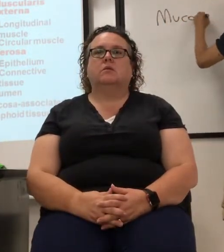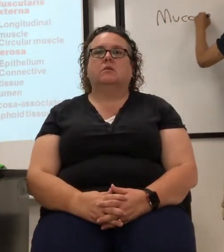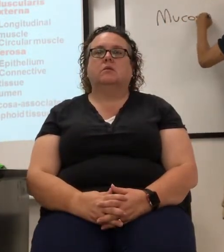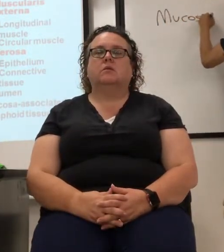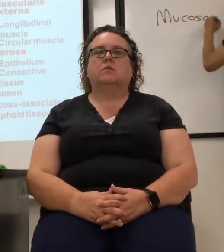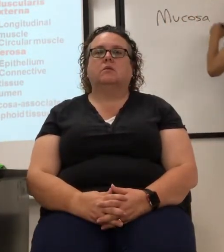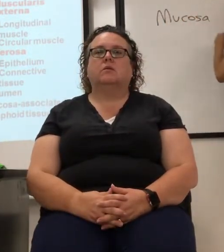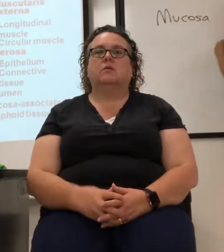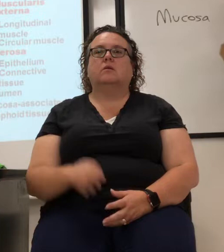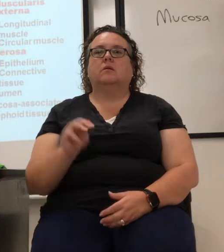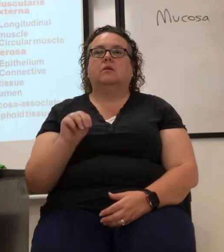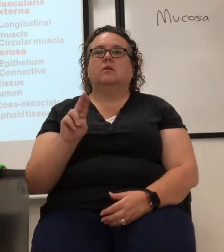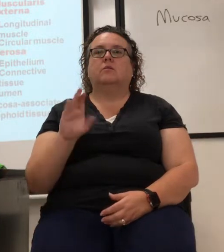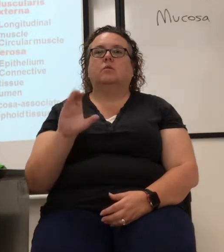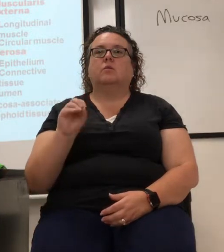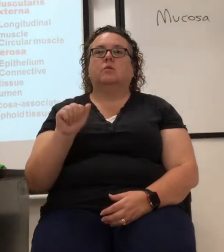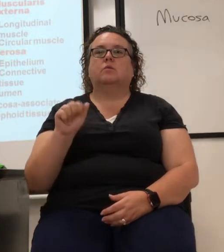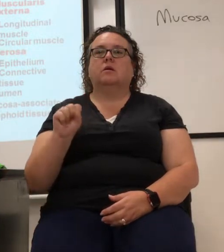The mucosa